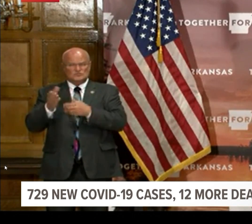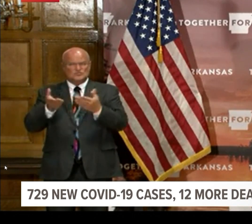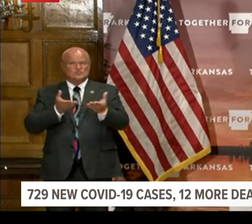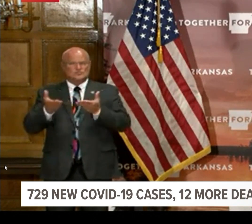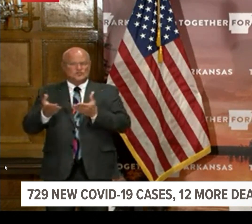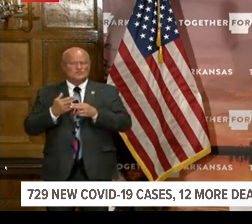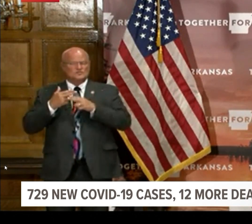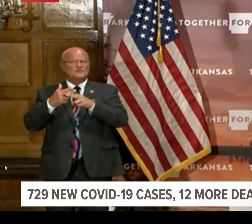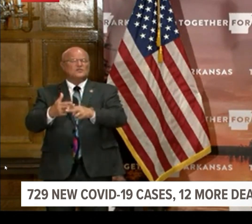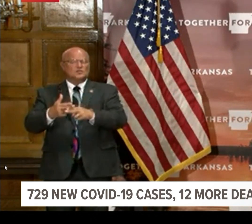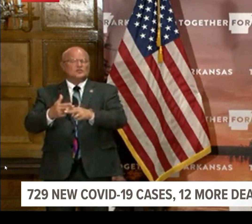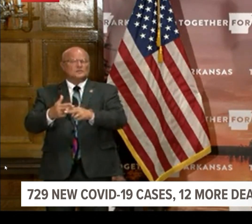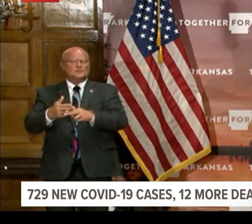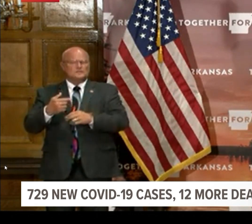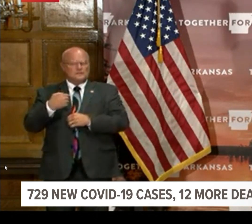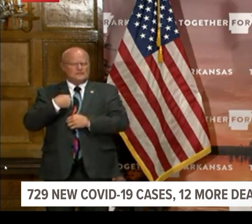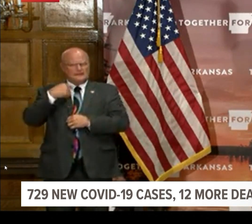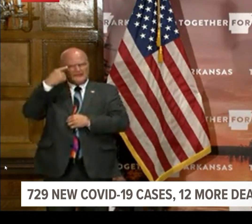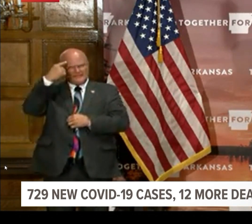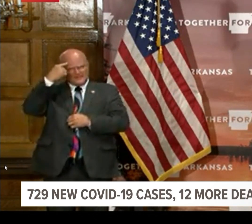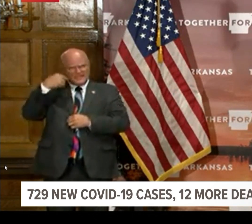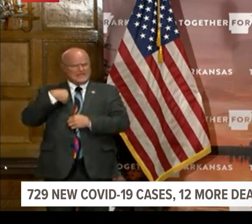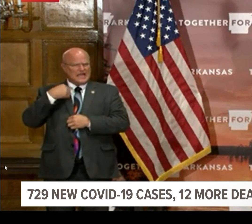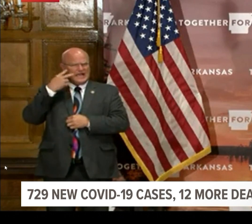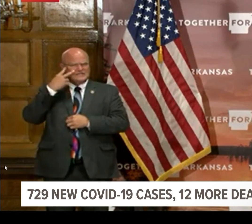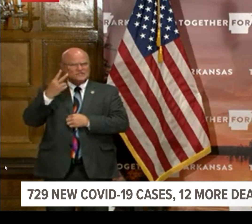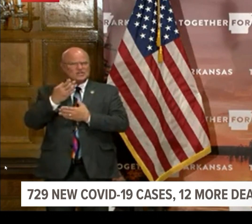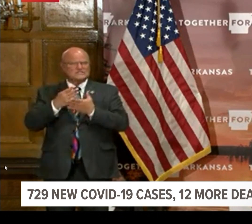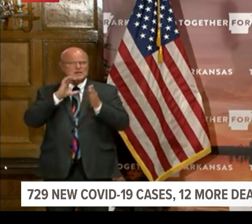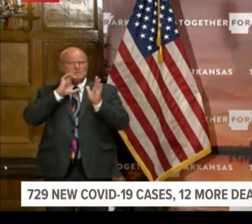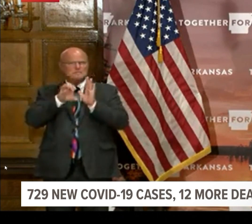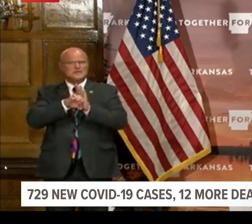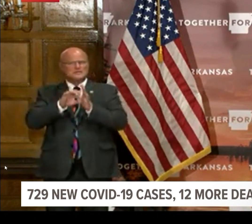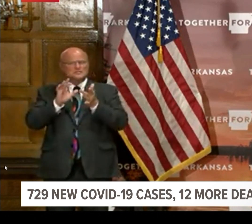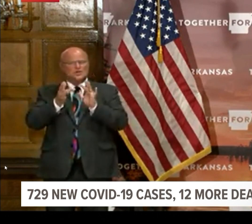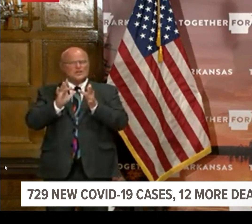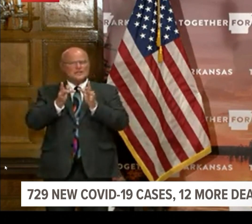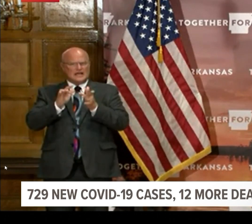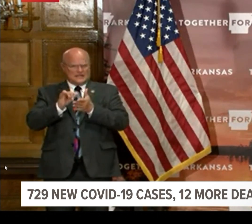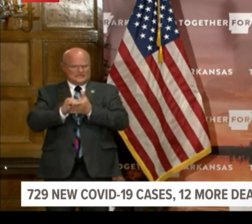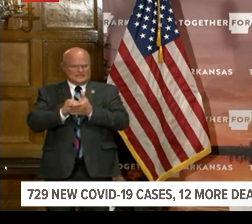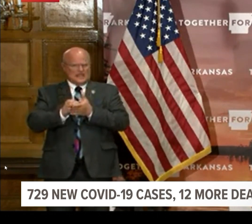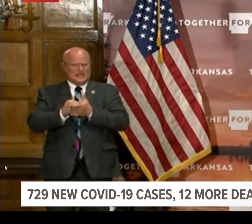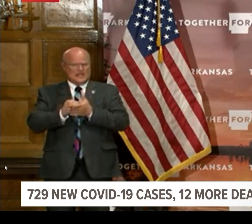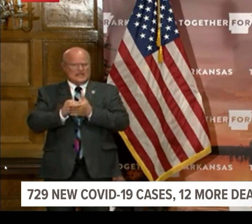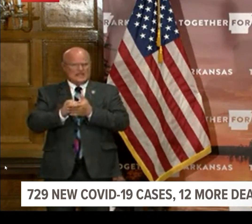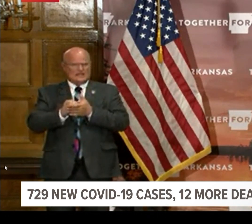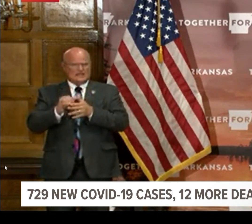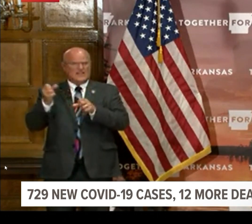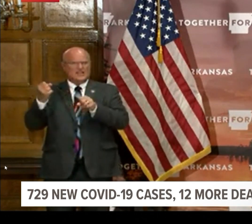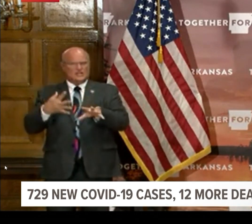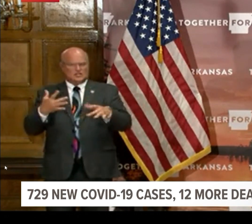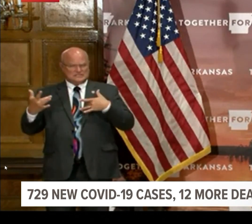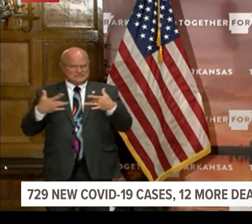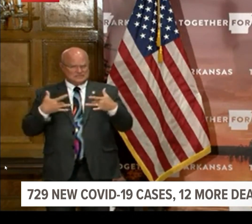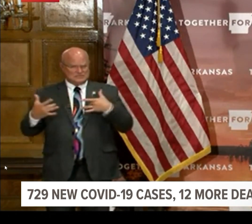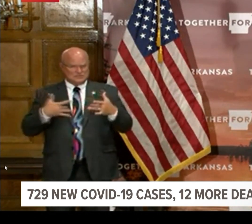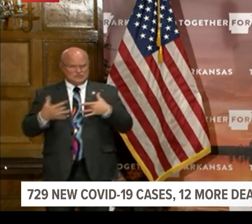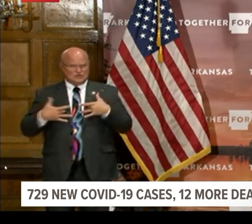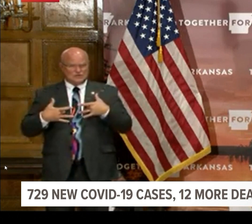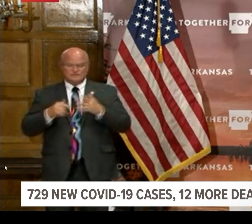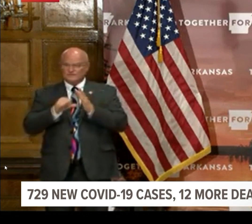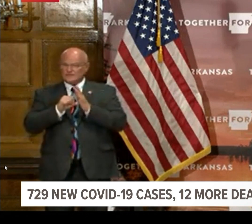service that you're referring to, and I do believe I saw some pictures online of that did cause some concern. Let